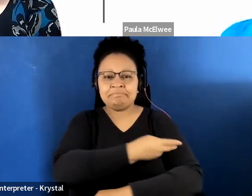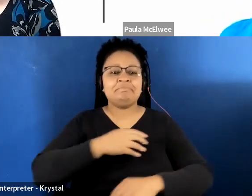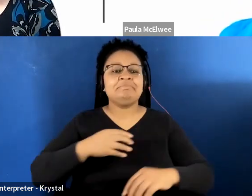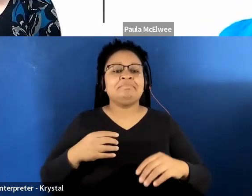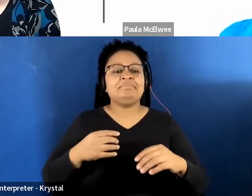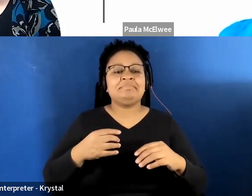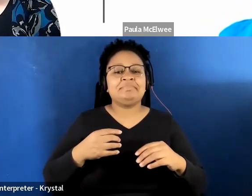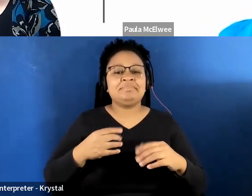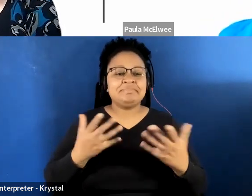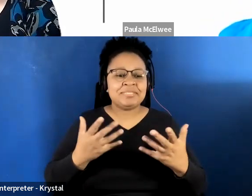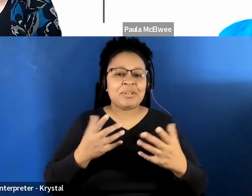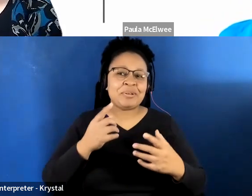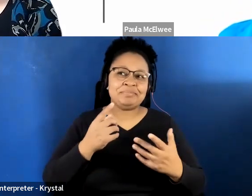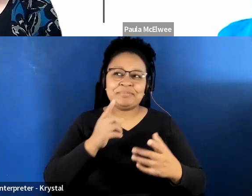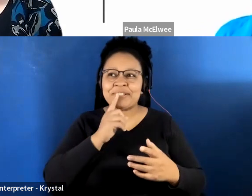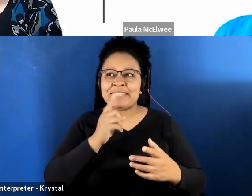pink skin.